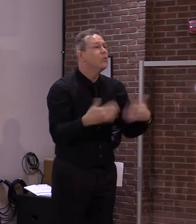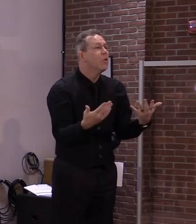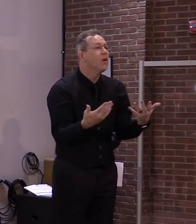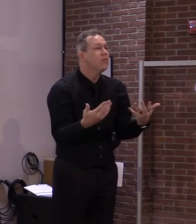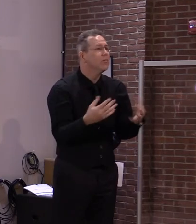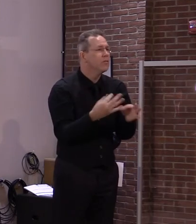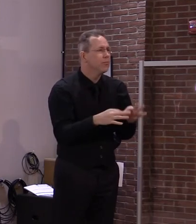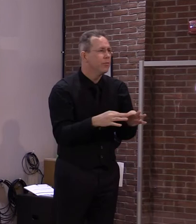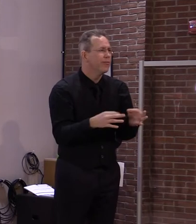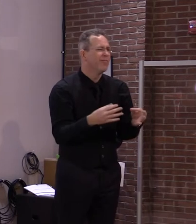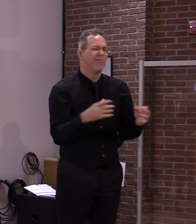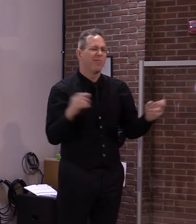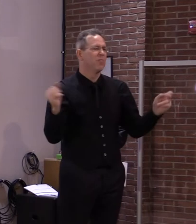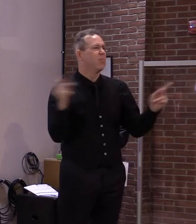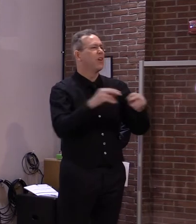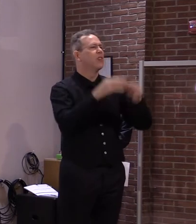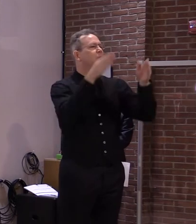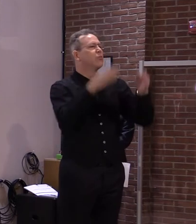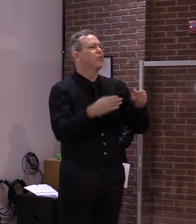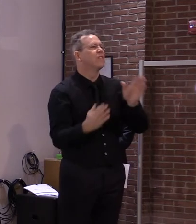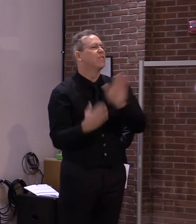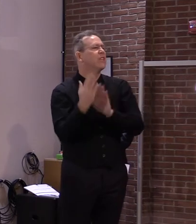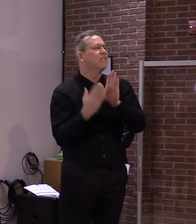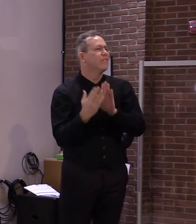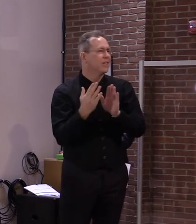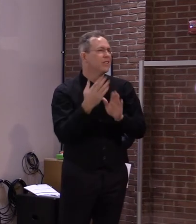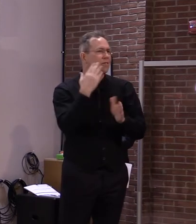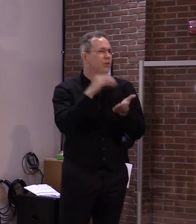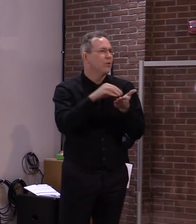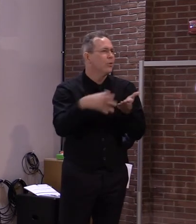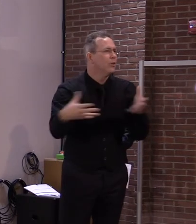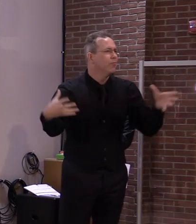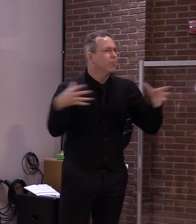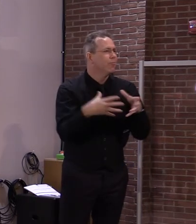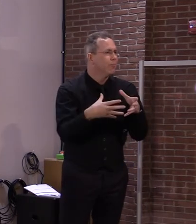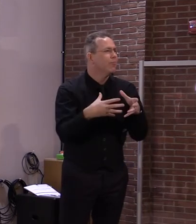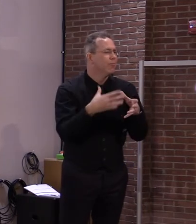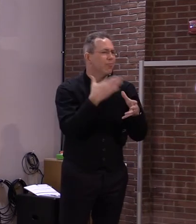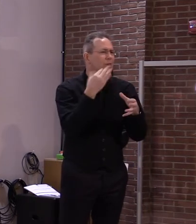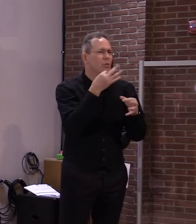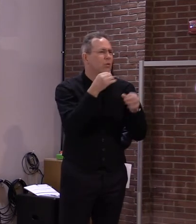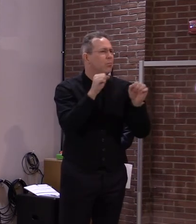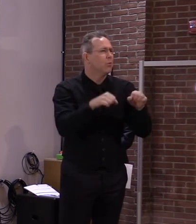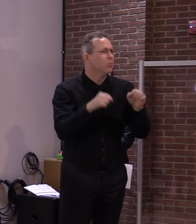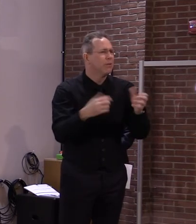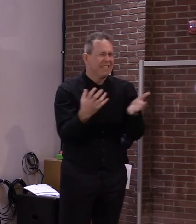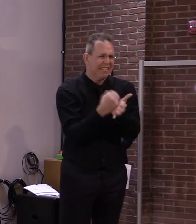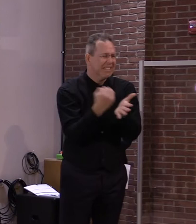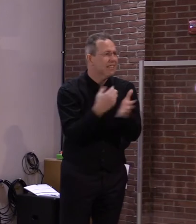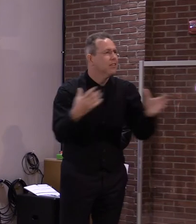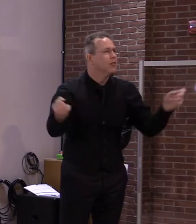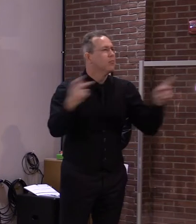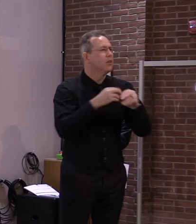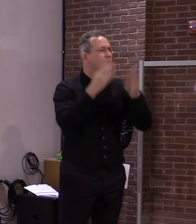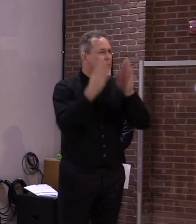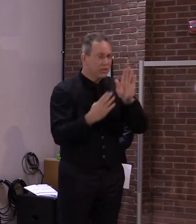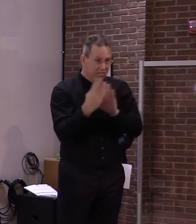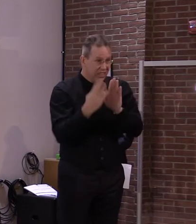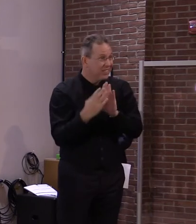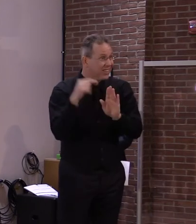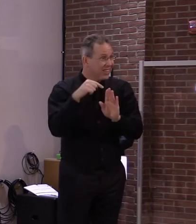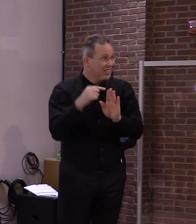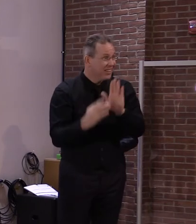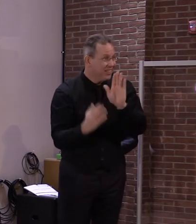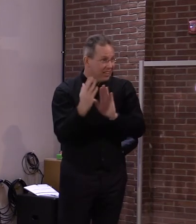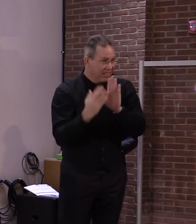person routines and in-person relationships as soon as possible through the restoration of more in-person contact and normal school routines we